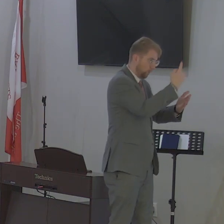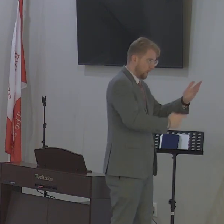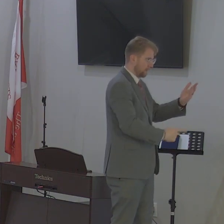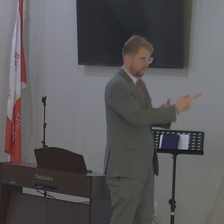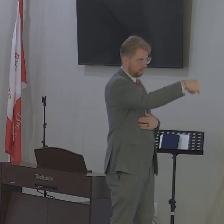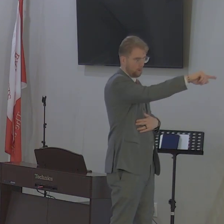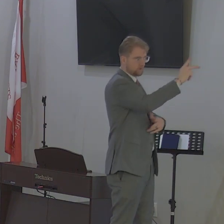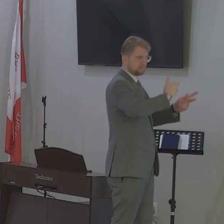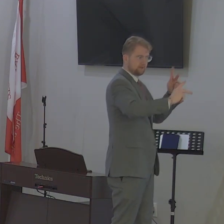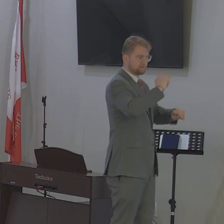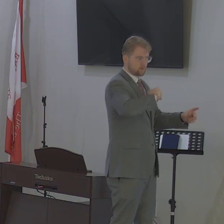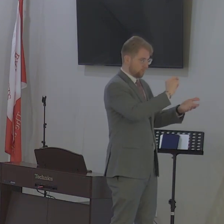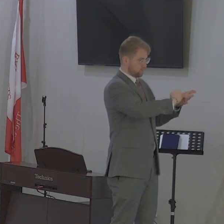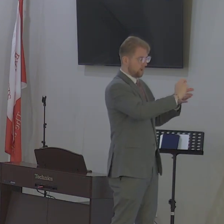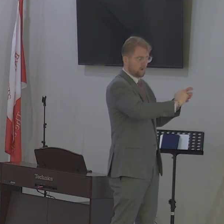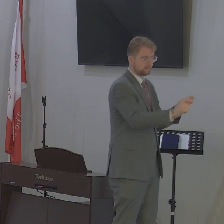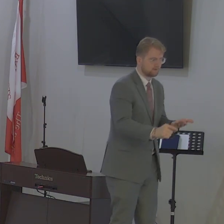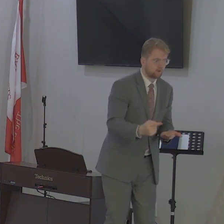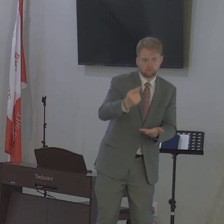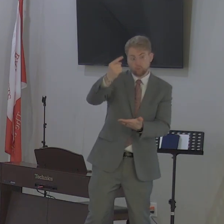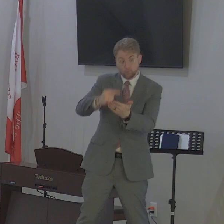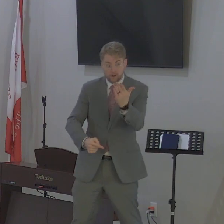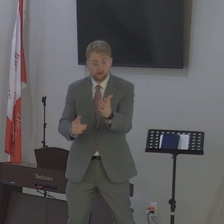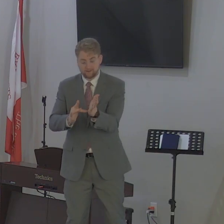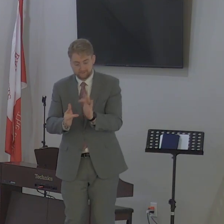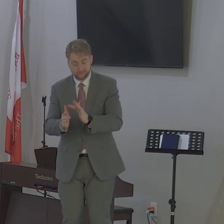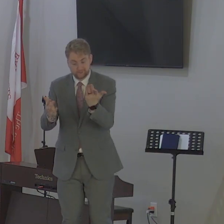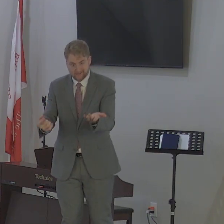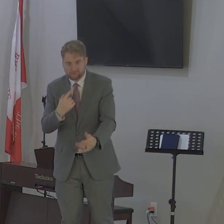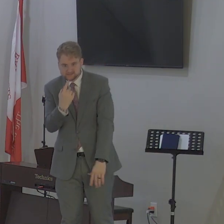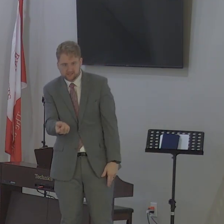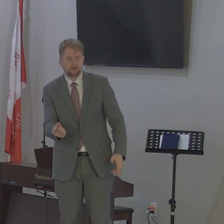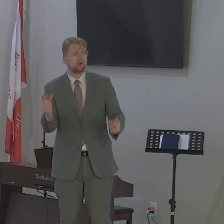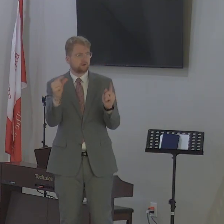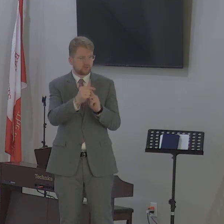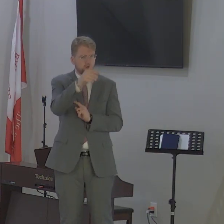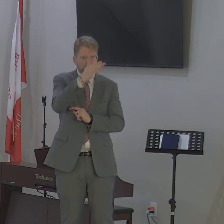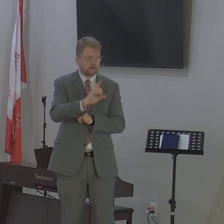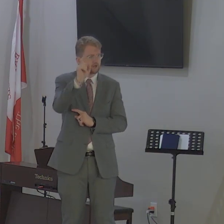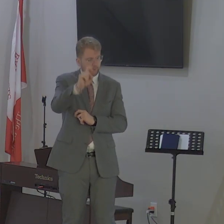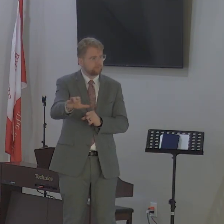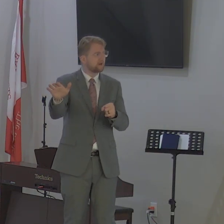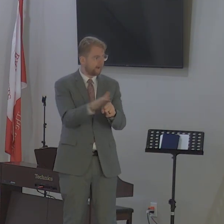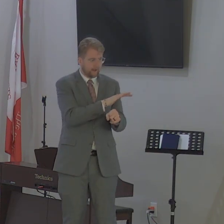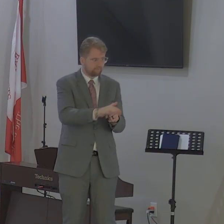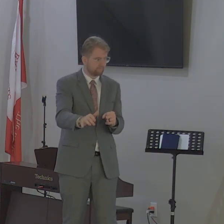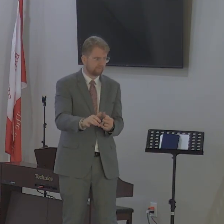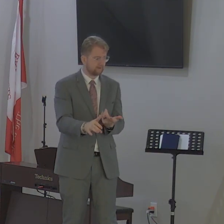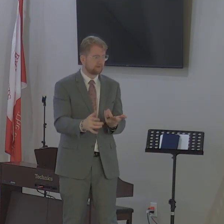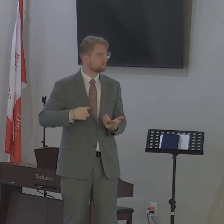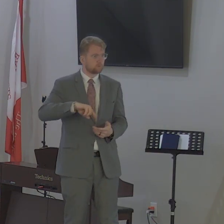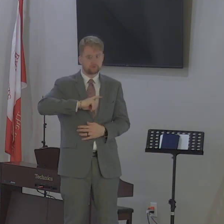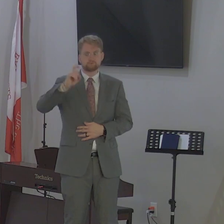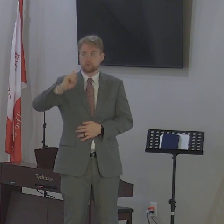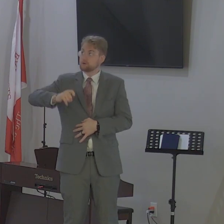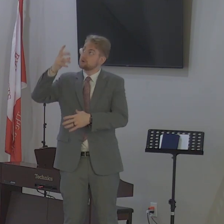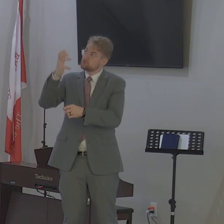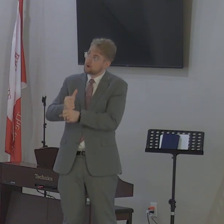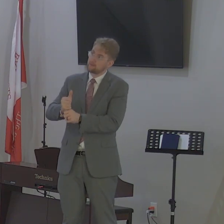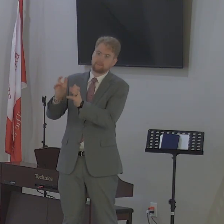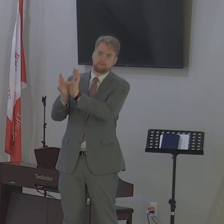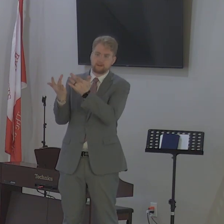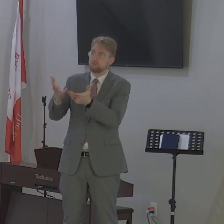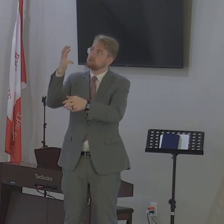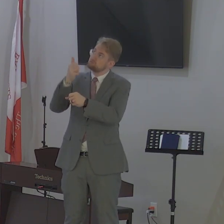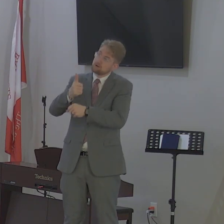unto salvation, isn't the Word of God enough for you to live your life in honor and glory for God? Do we not trust God for eternal life?